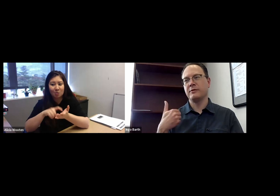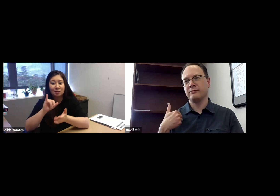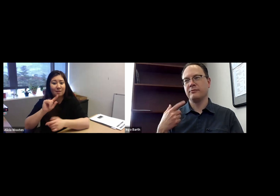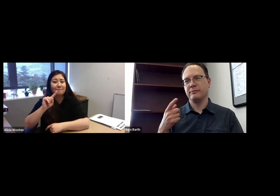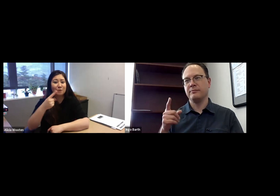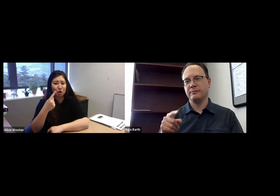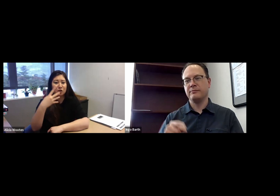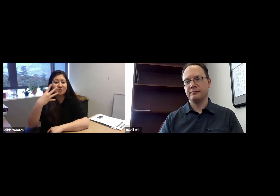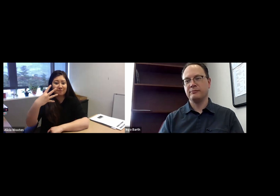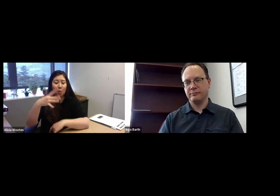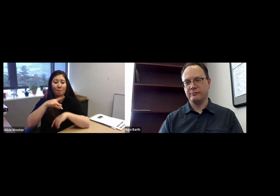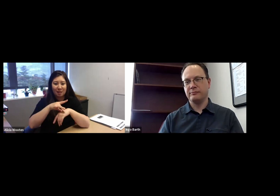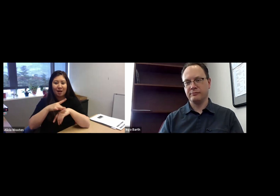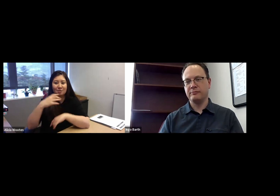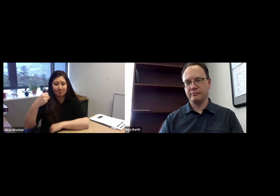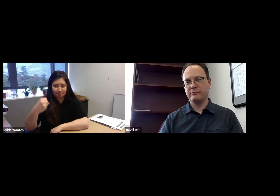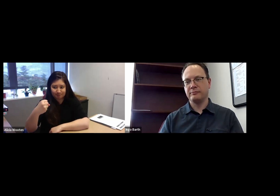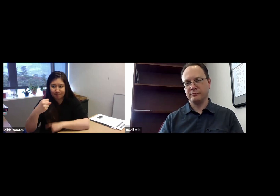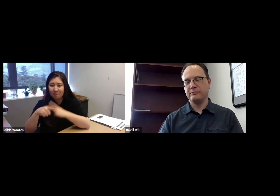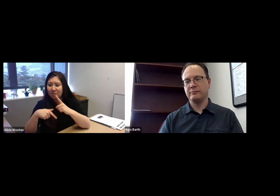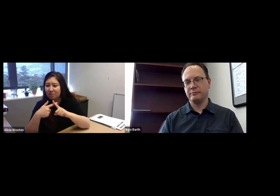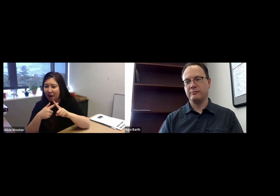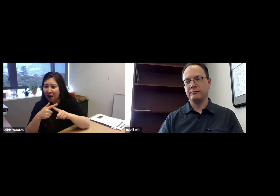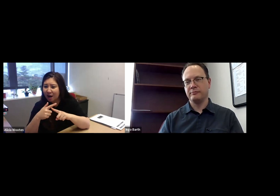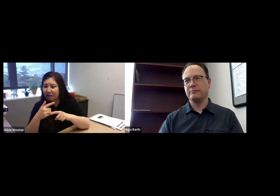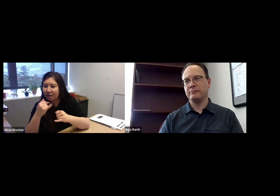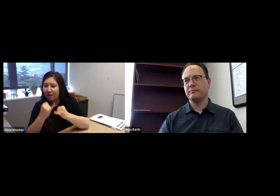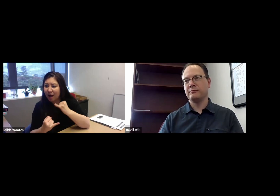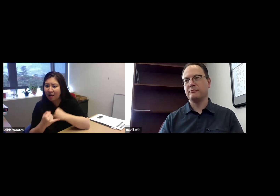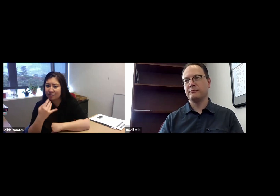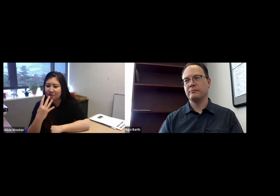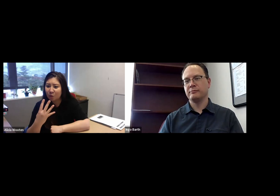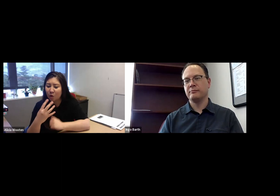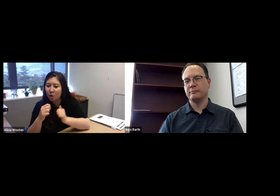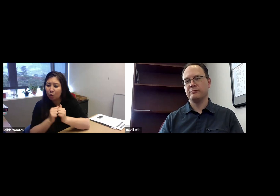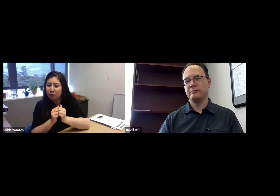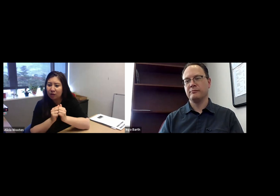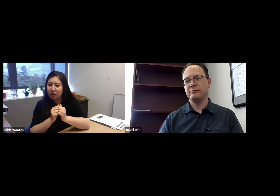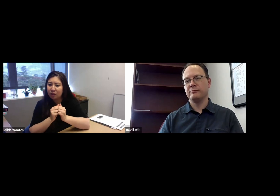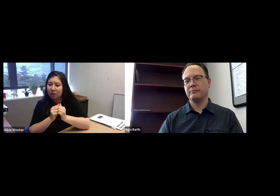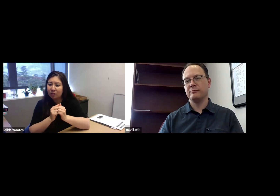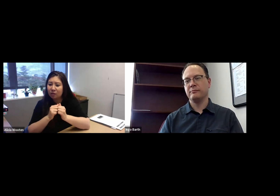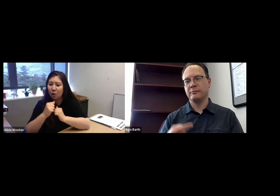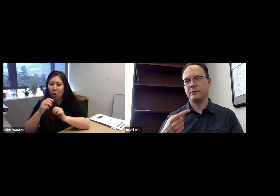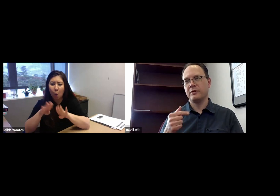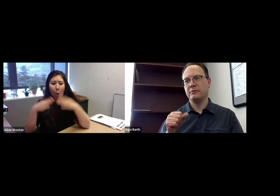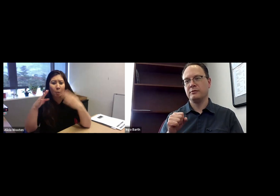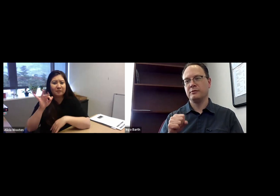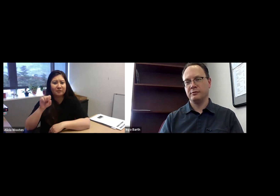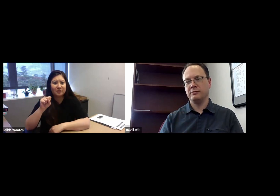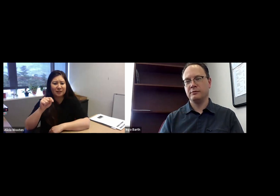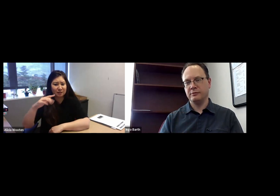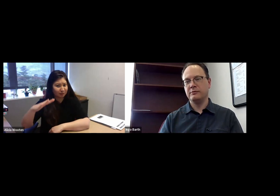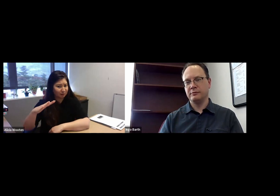is making a comment that BASL has them for the first 4 planets.